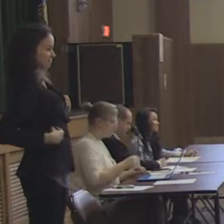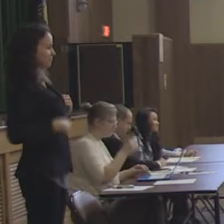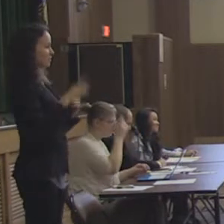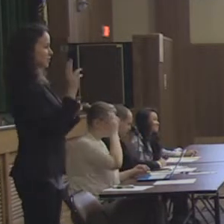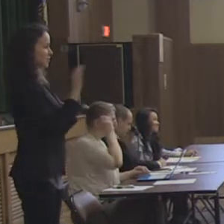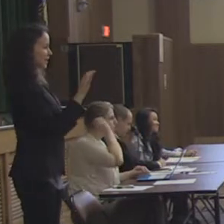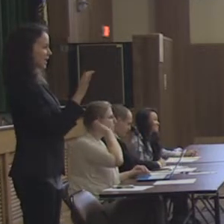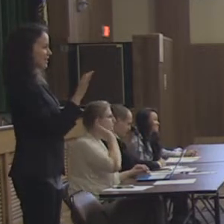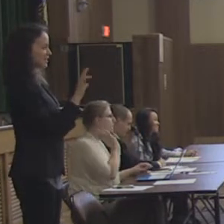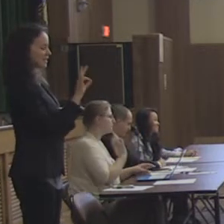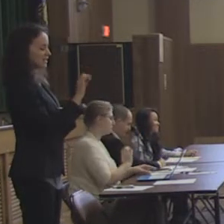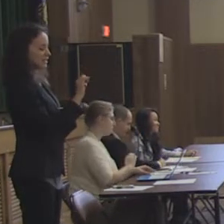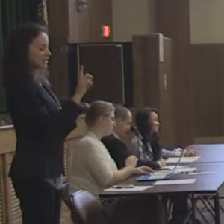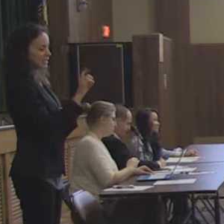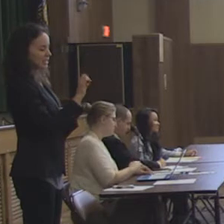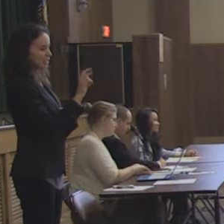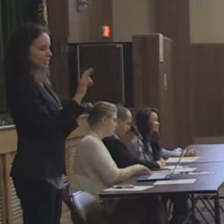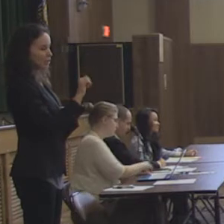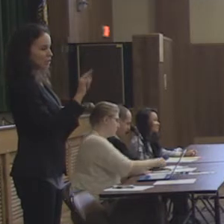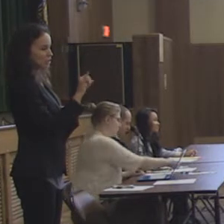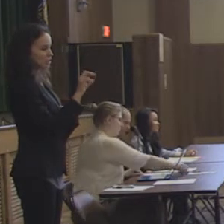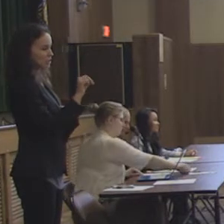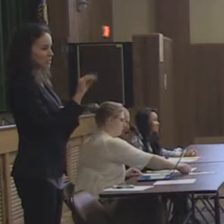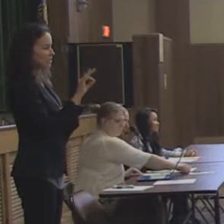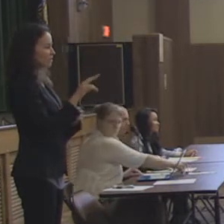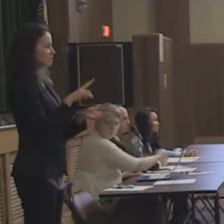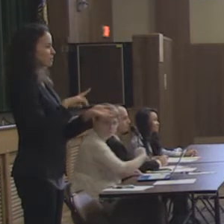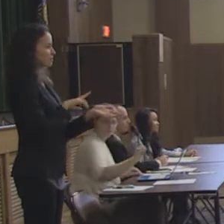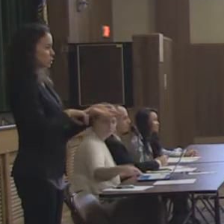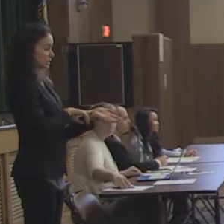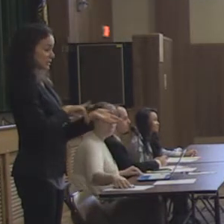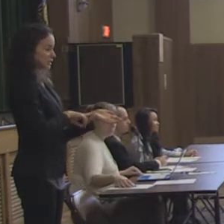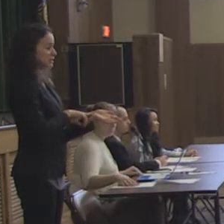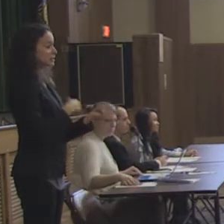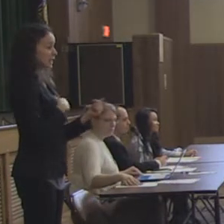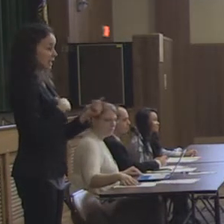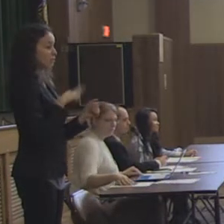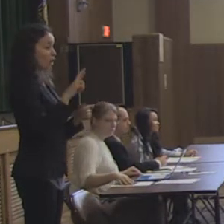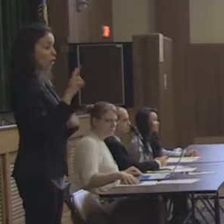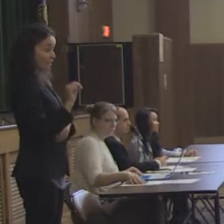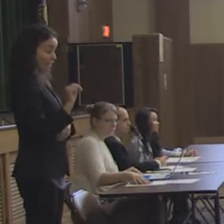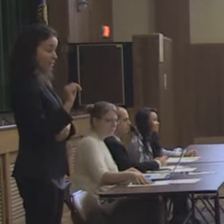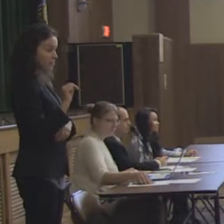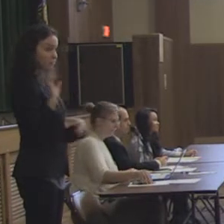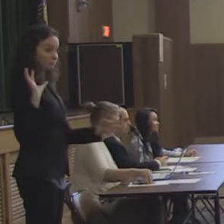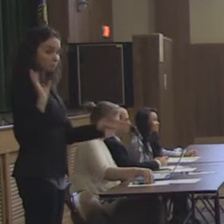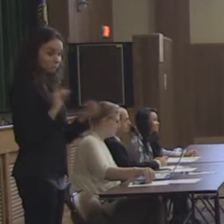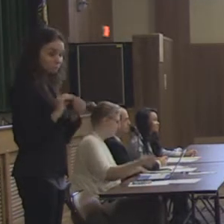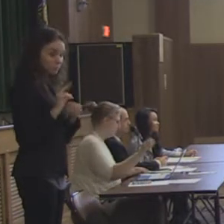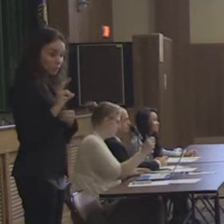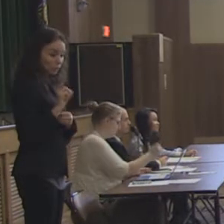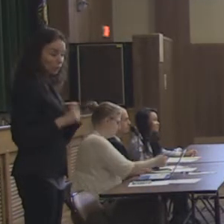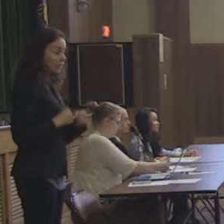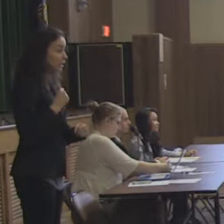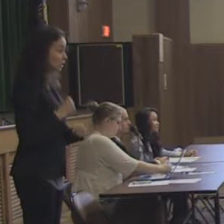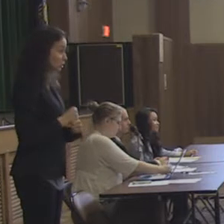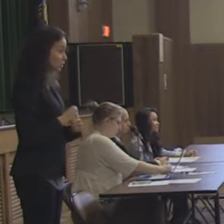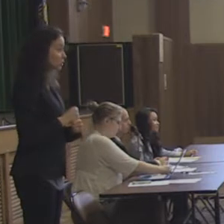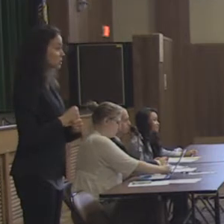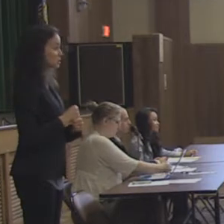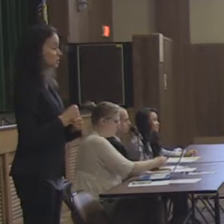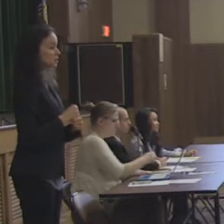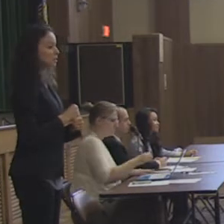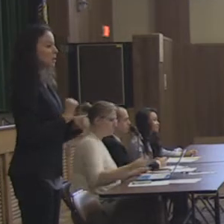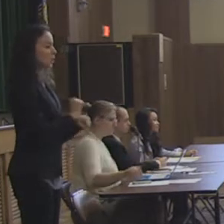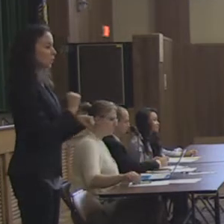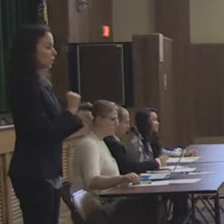Federation Nurse Professionals. I'm a registered nurse. I've been a registered nurse for 30 years doing,